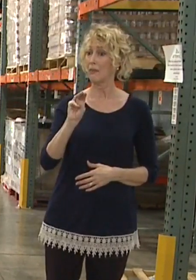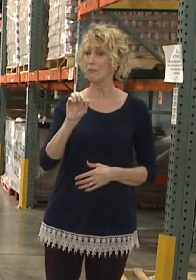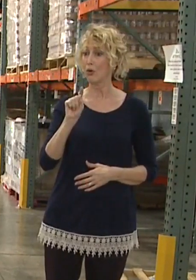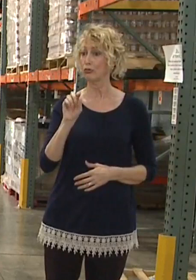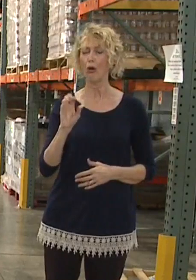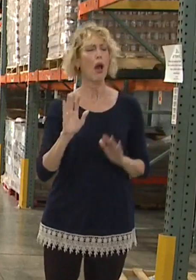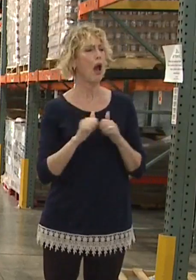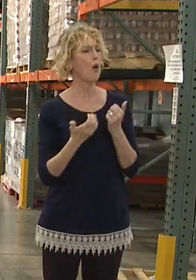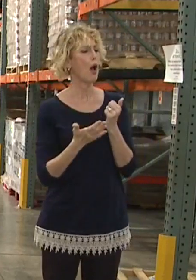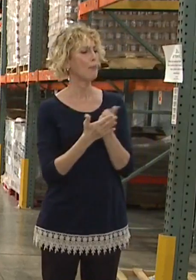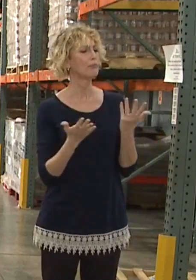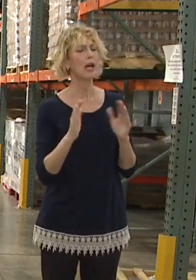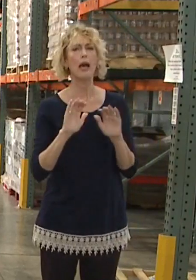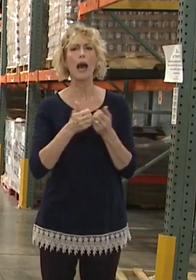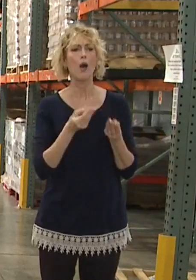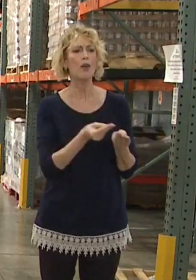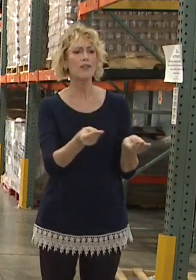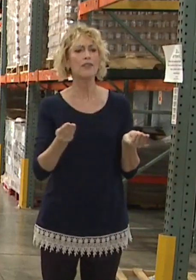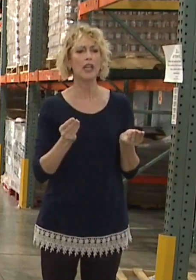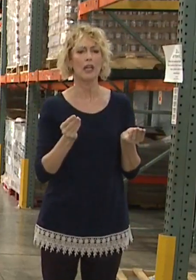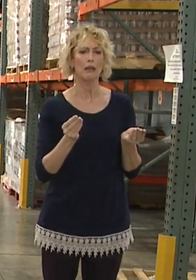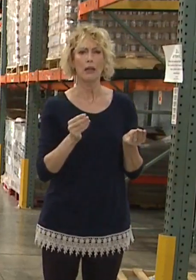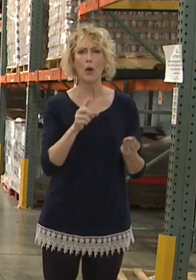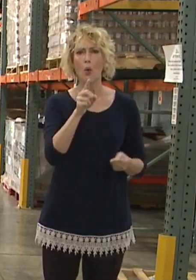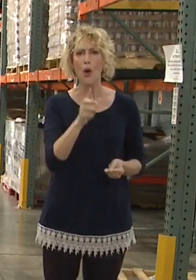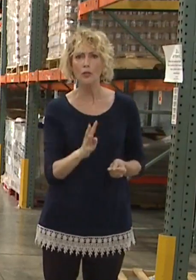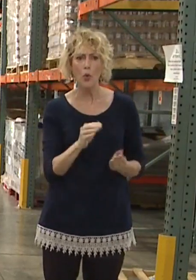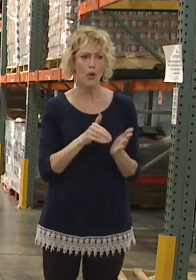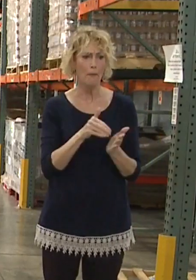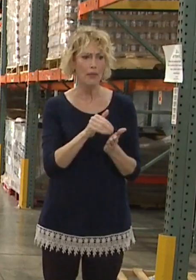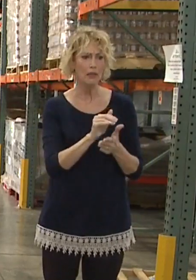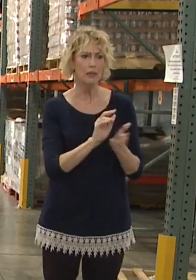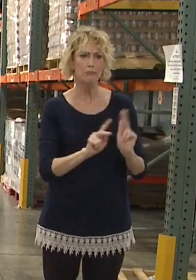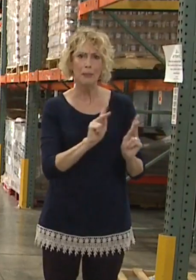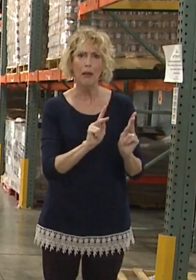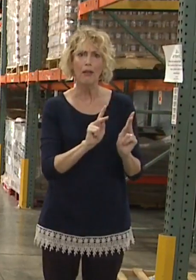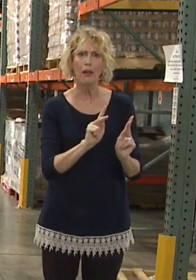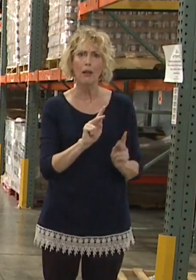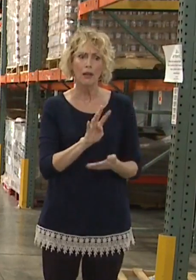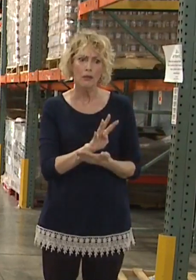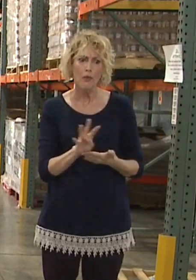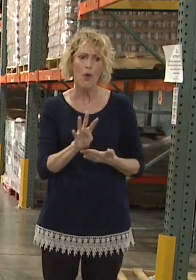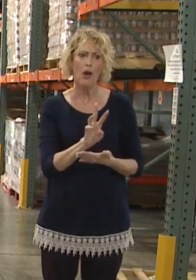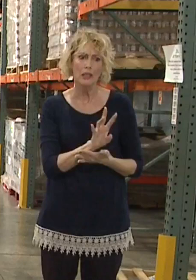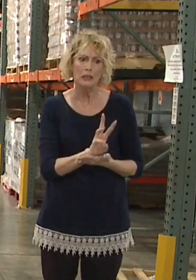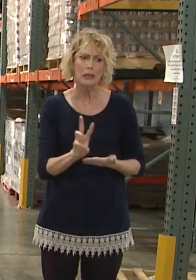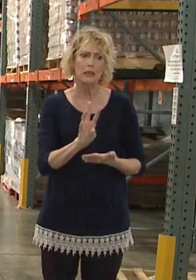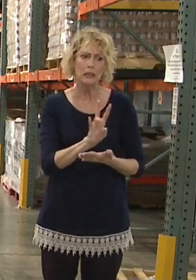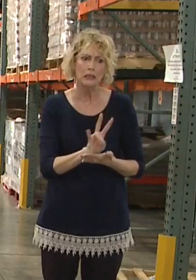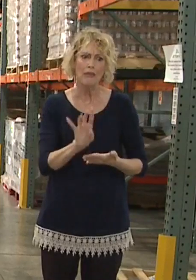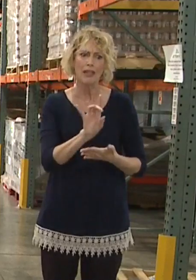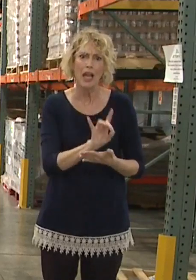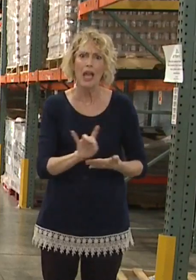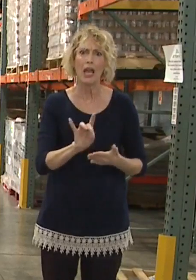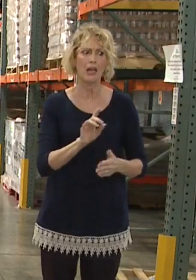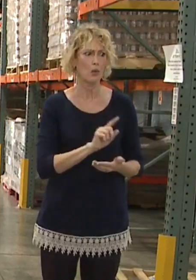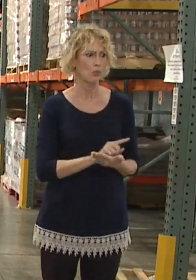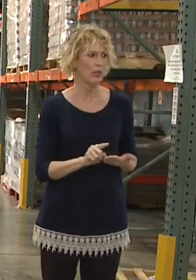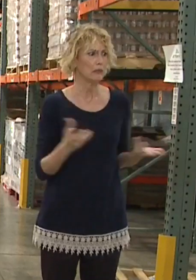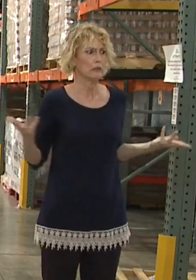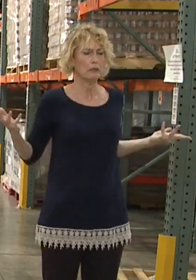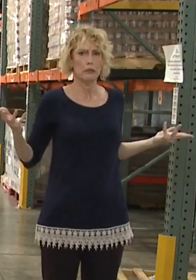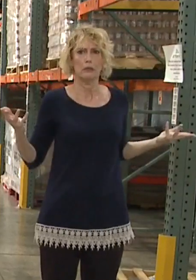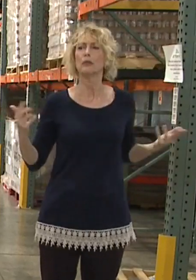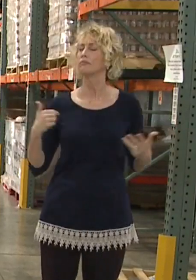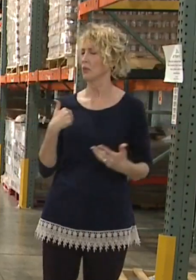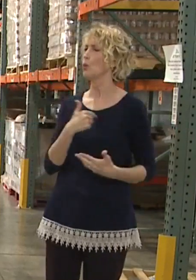can we do? How can we feed 250,000 people in the next 4 to 6 weeks and even maybe extend it out to 8 weeks? They said, what do we need to do? We'll